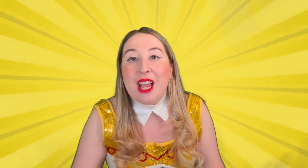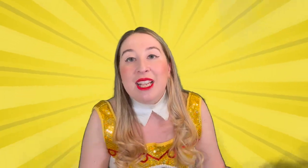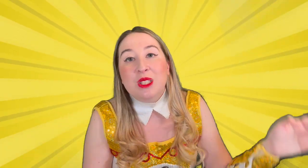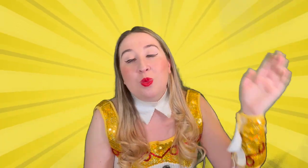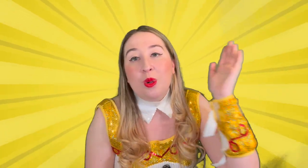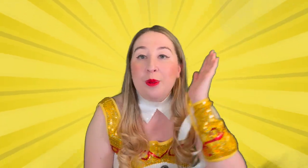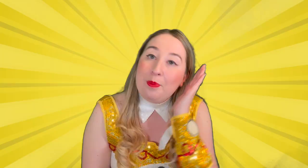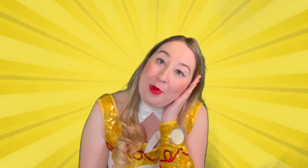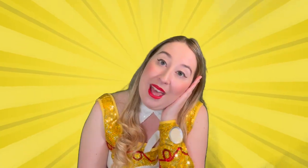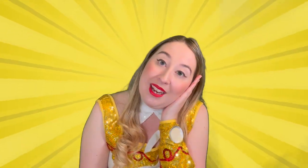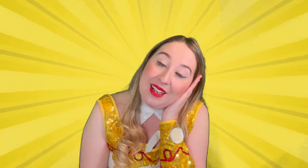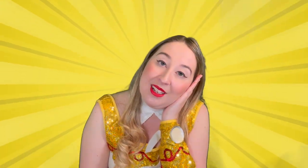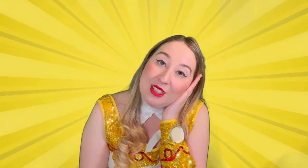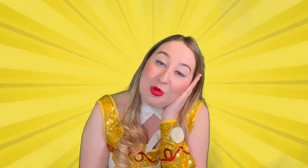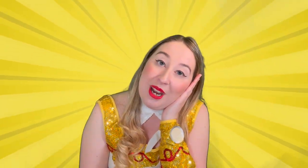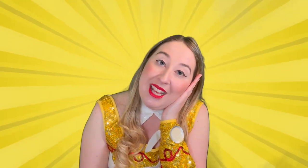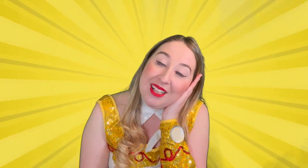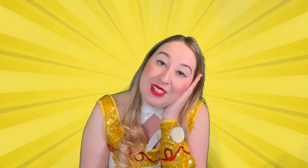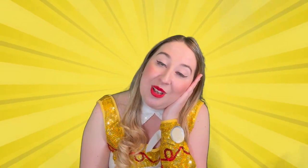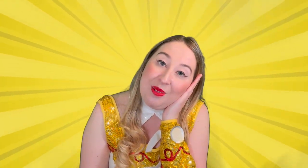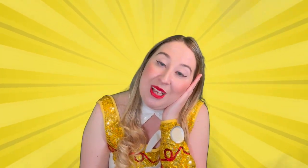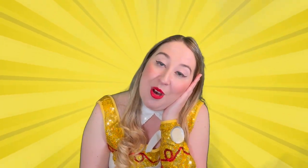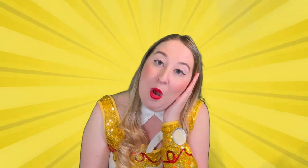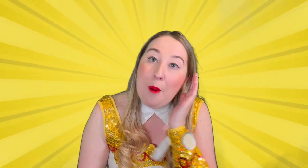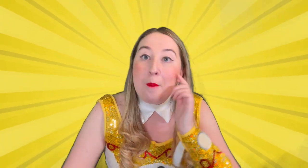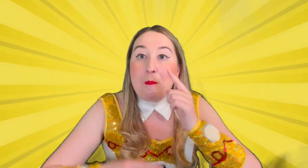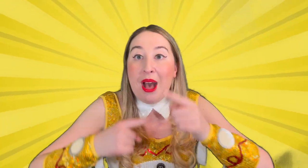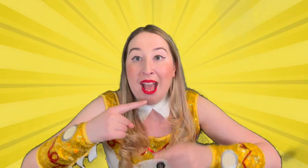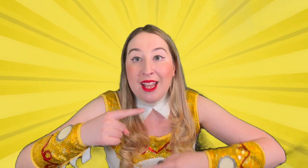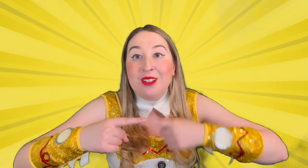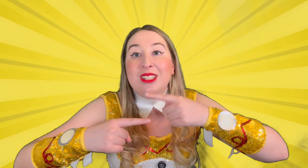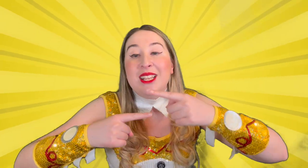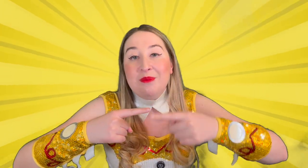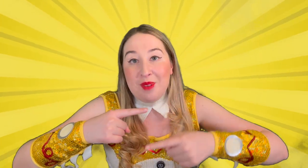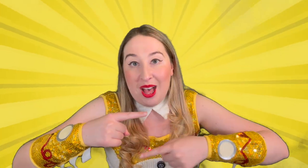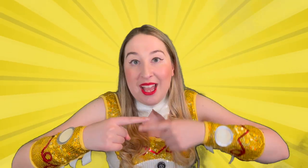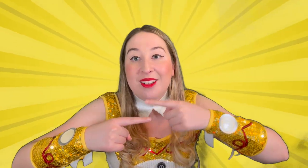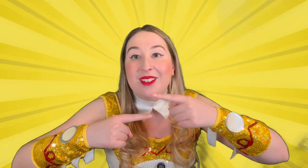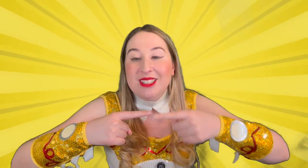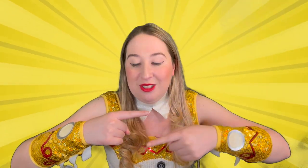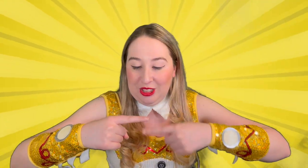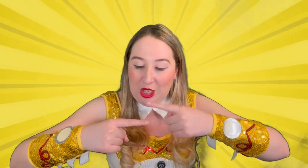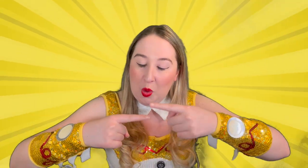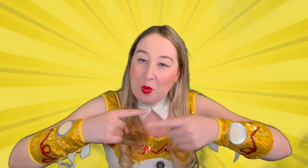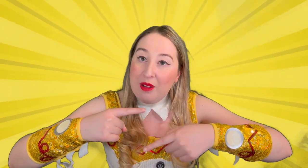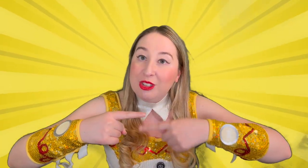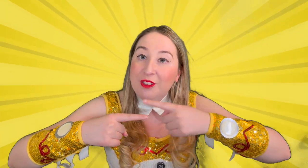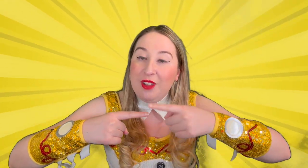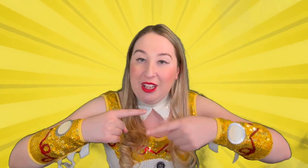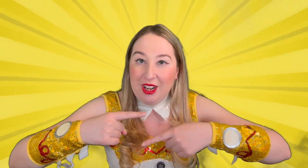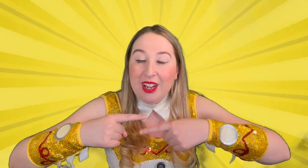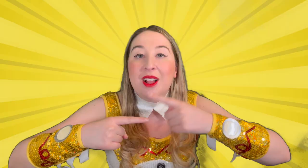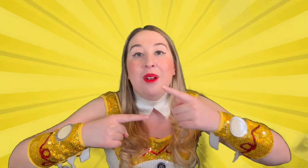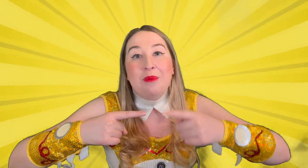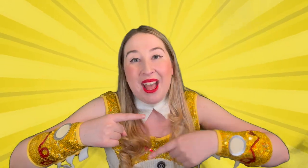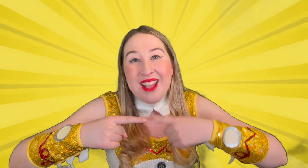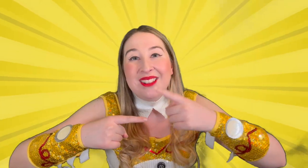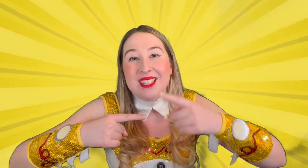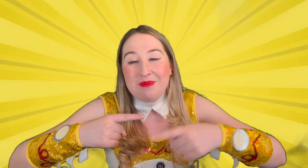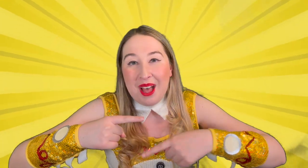nice warm bed. So ready? So here we go. Miles and miles. So just go around your finger. Miles and